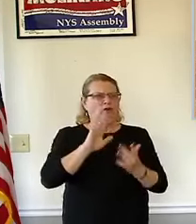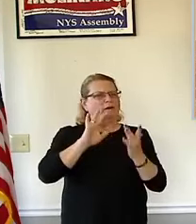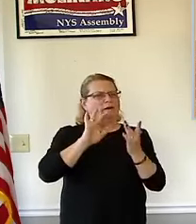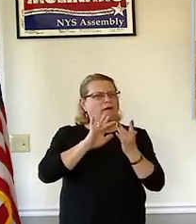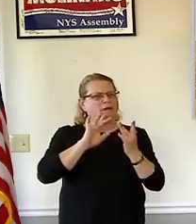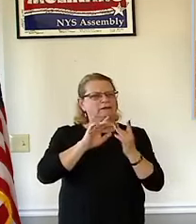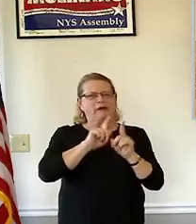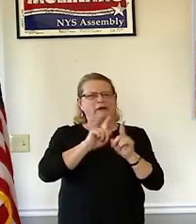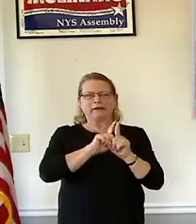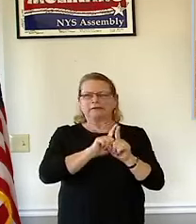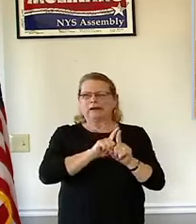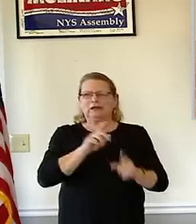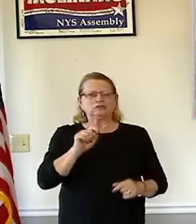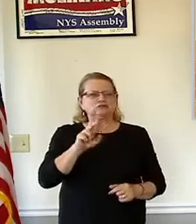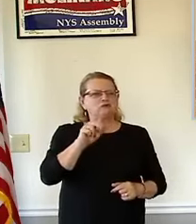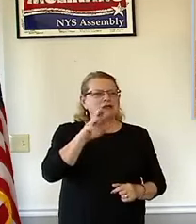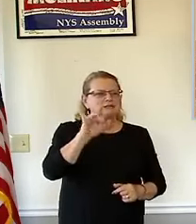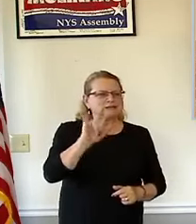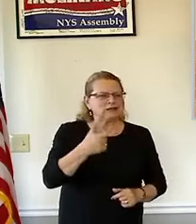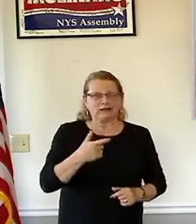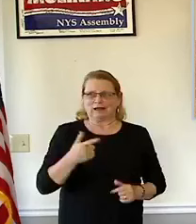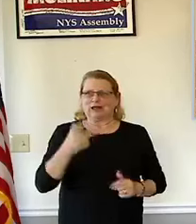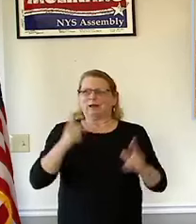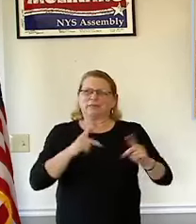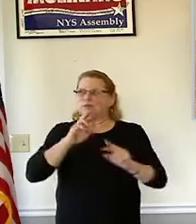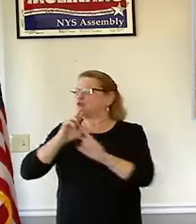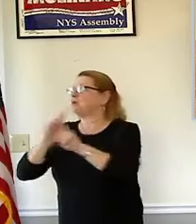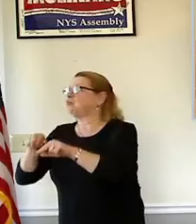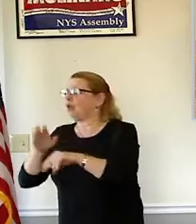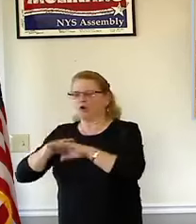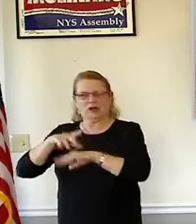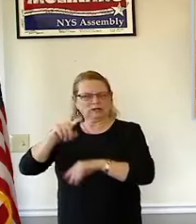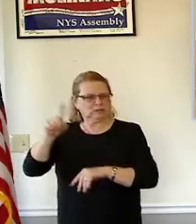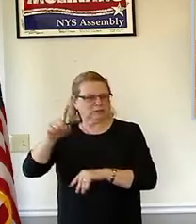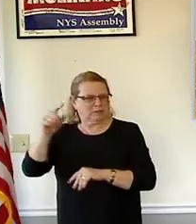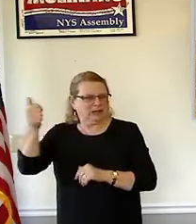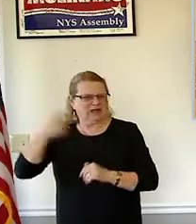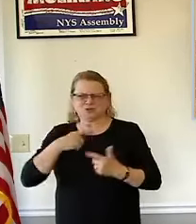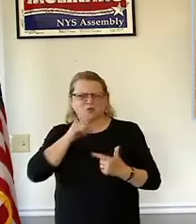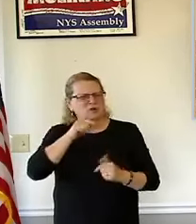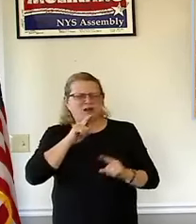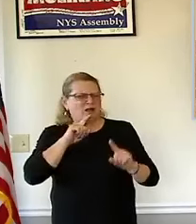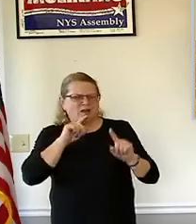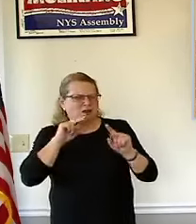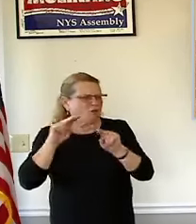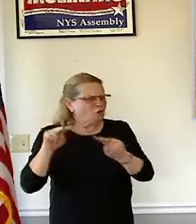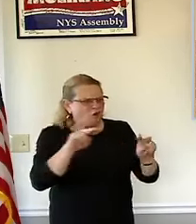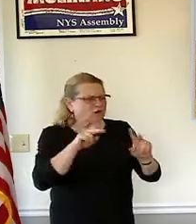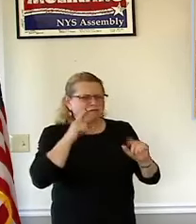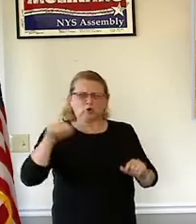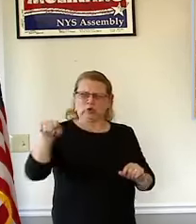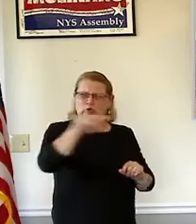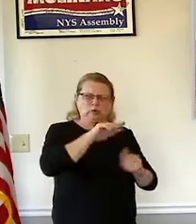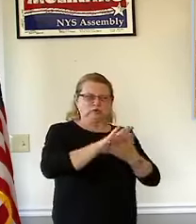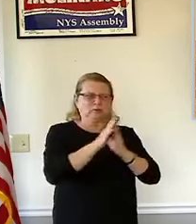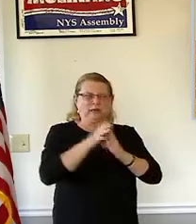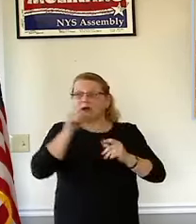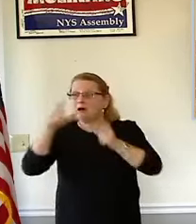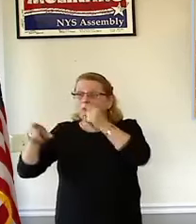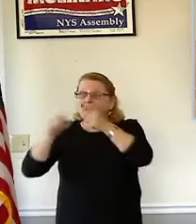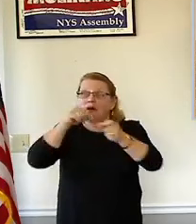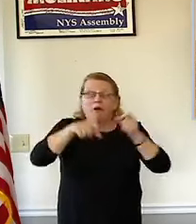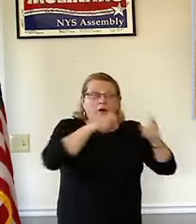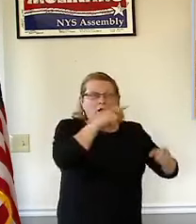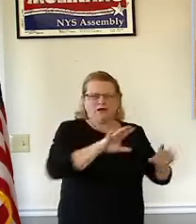that the governor made about, well, people would report others. We are not looking for vigilantes across Dutchess County. We've got enough to have